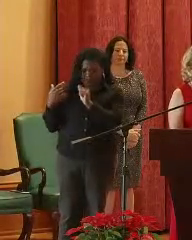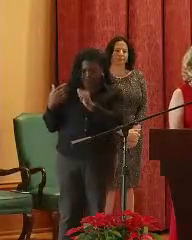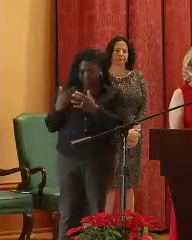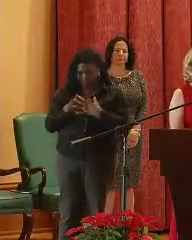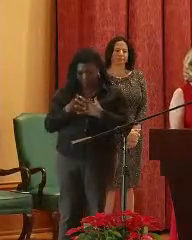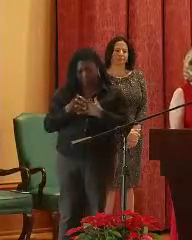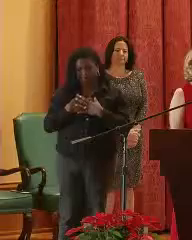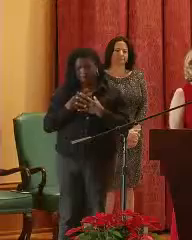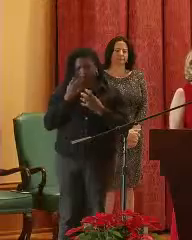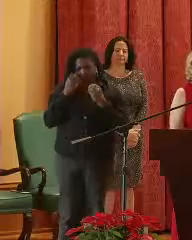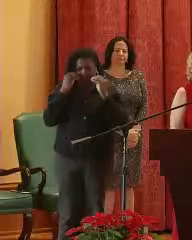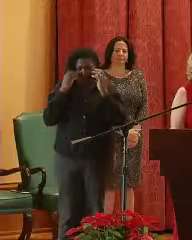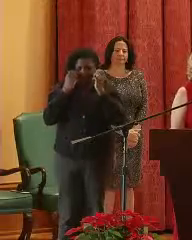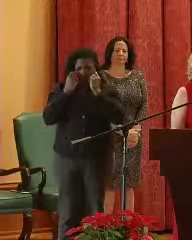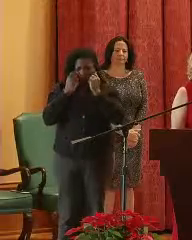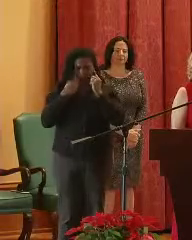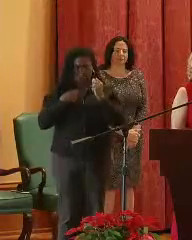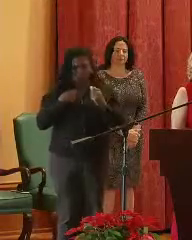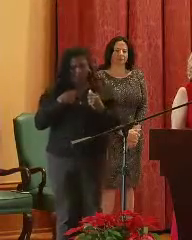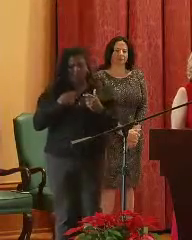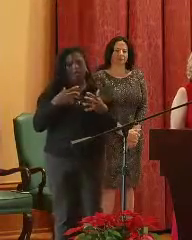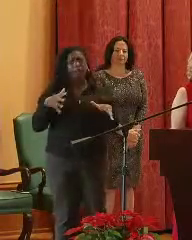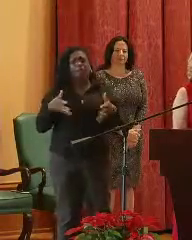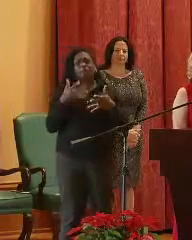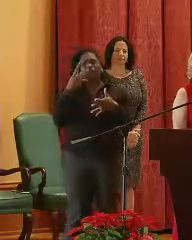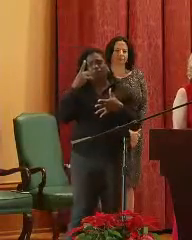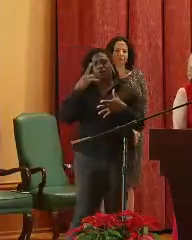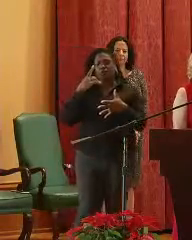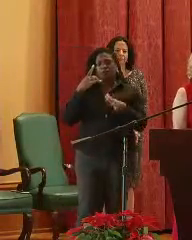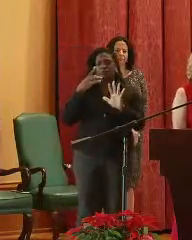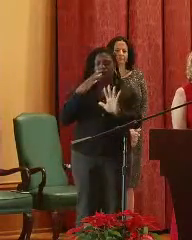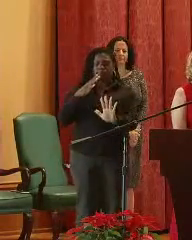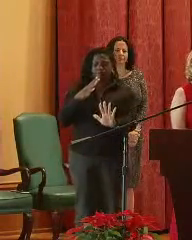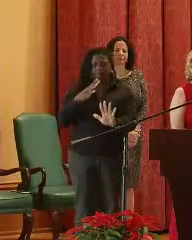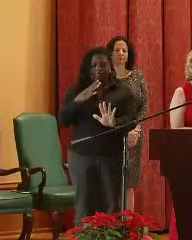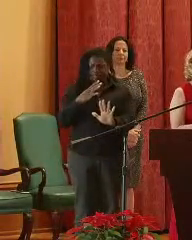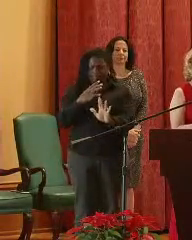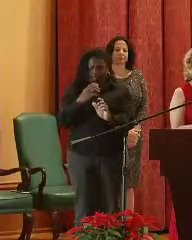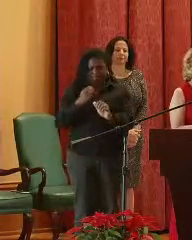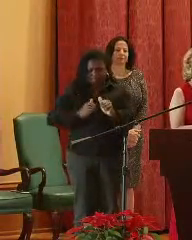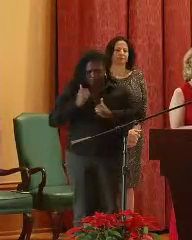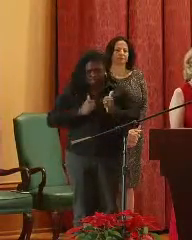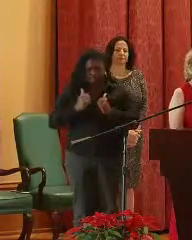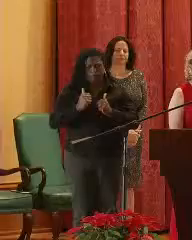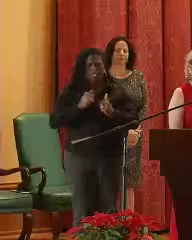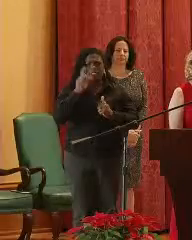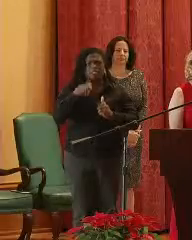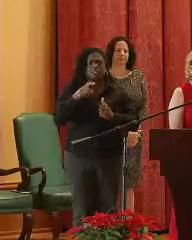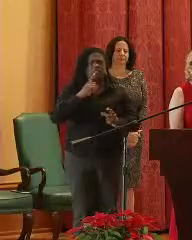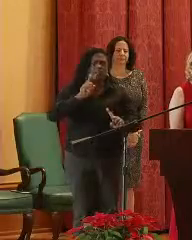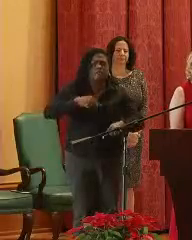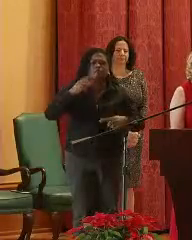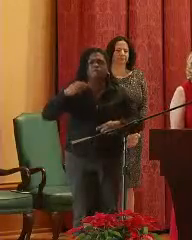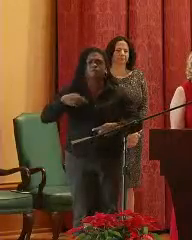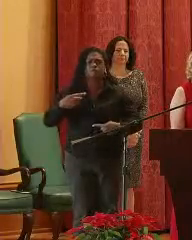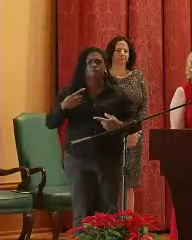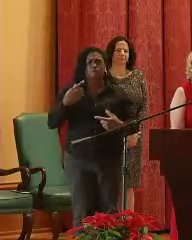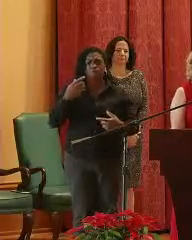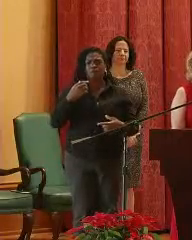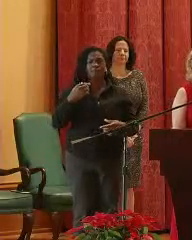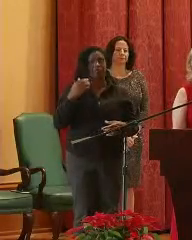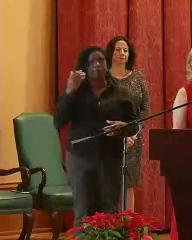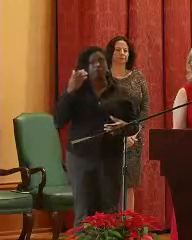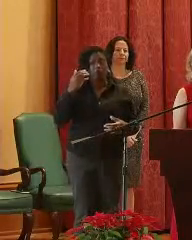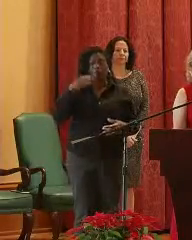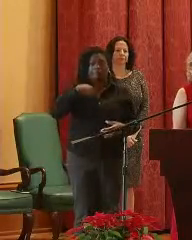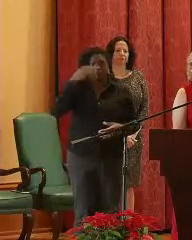So I pushed for answers, not knowing I was advocating for Jen and her peers. We were